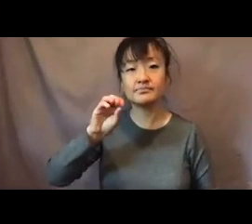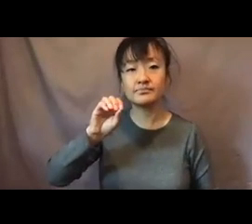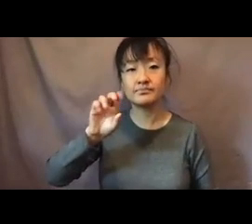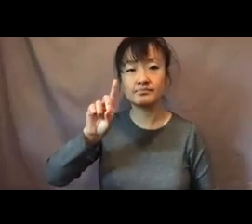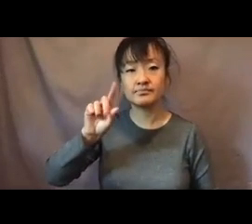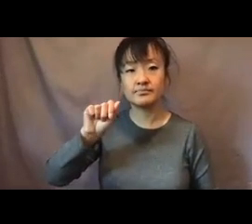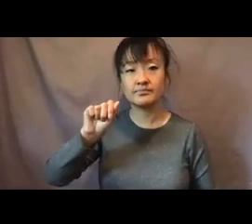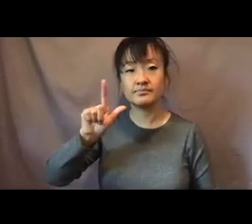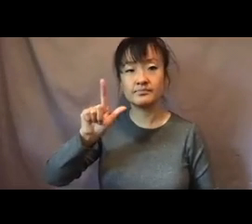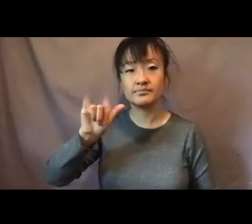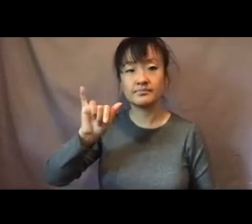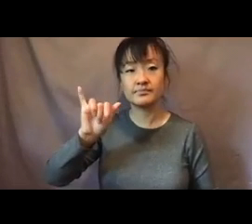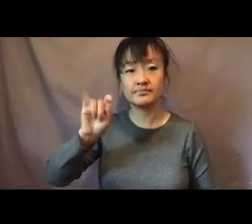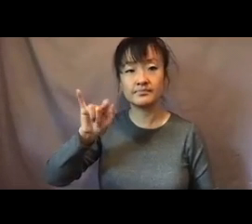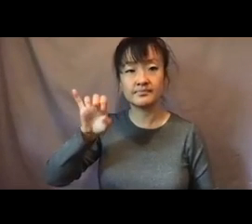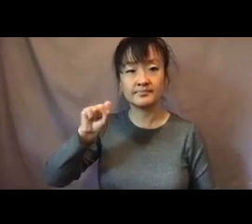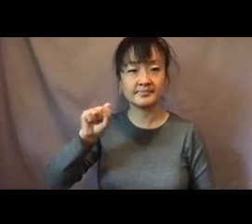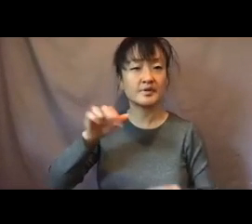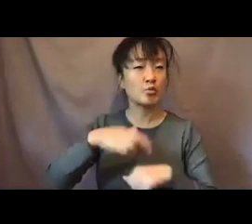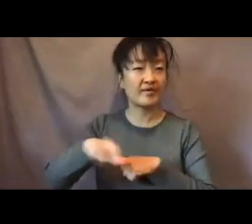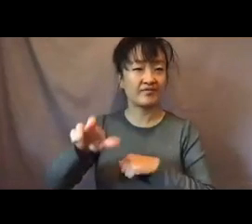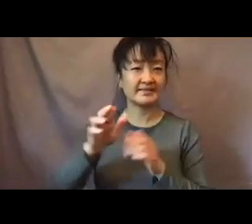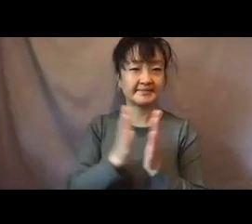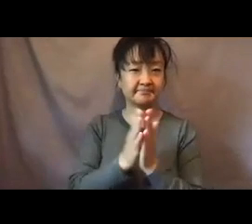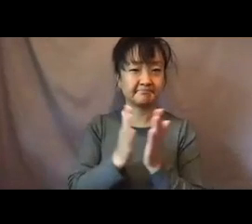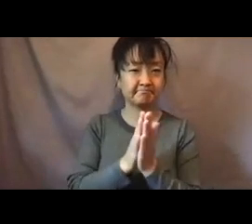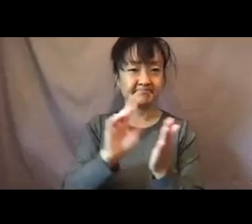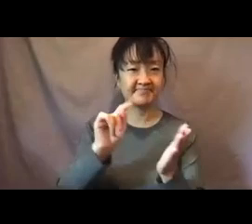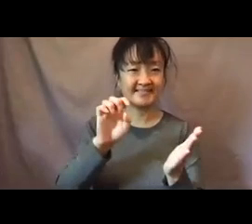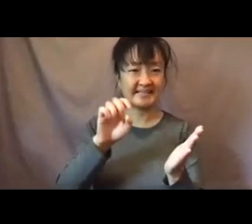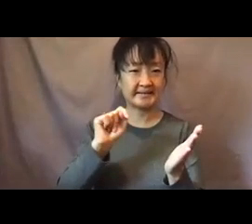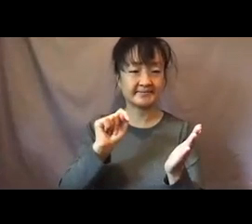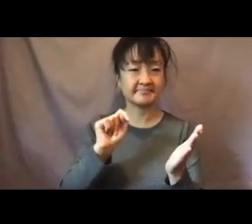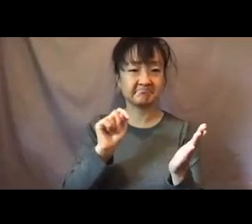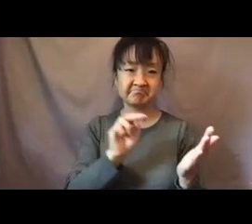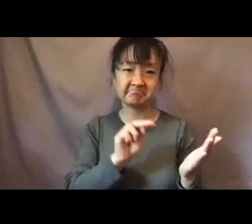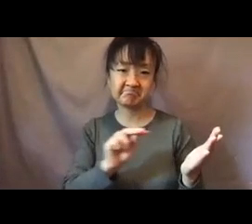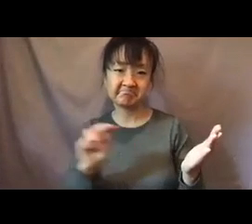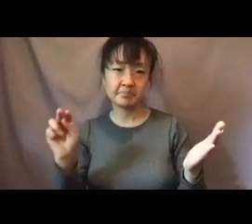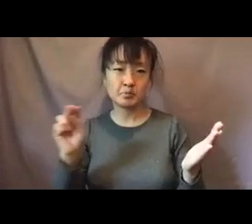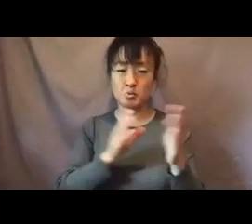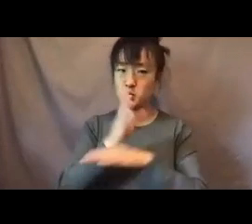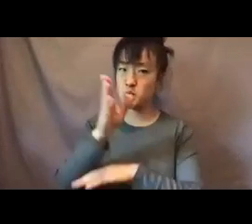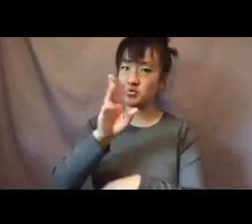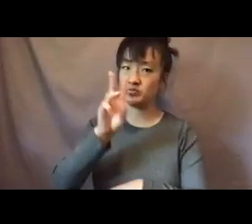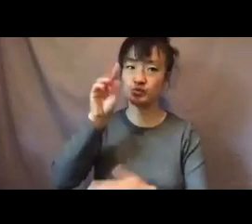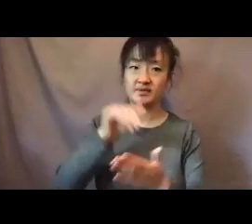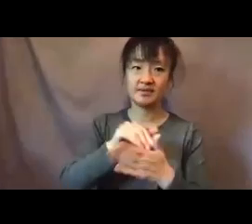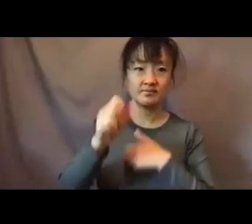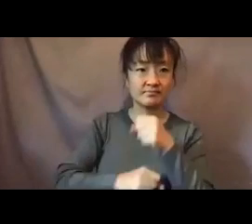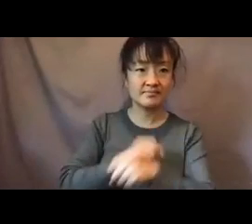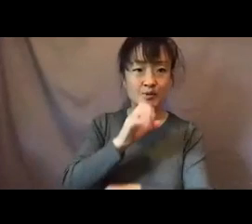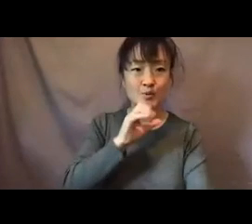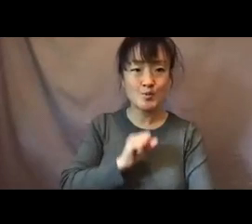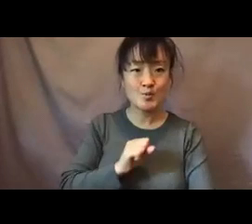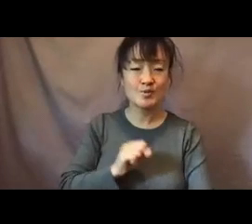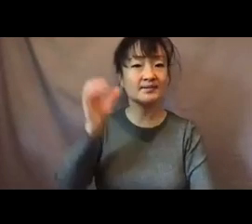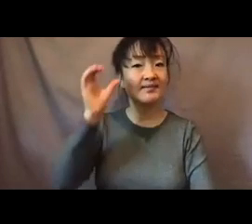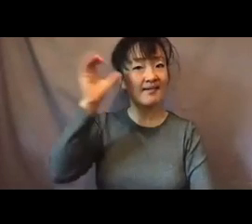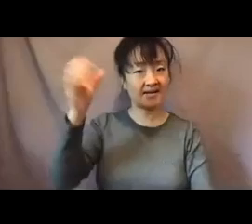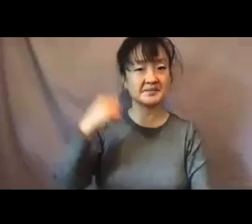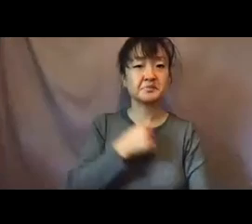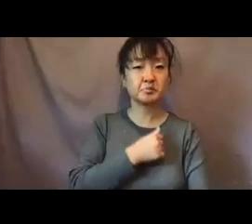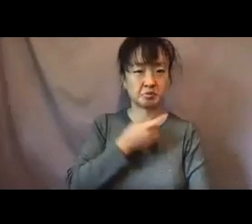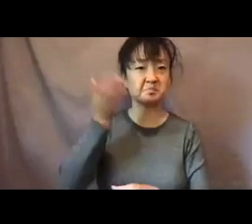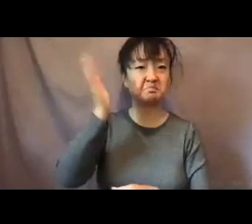These are just references to texts that we look at that are, you know, over 2,000 years old and concepts that we went through.